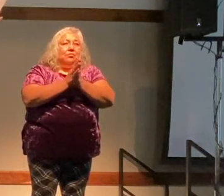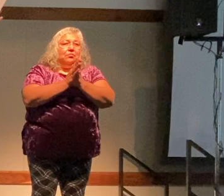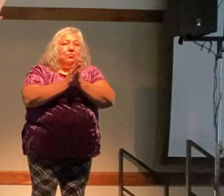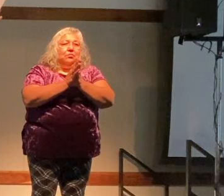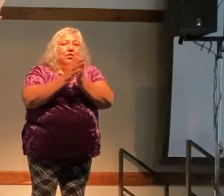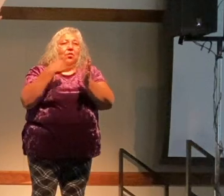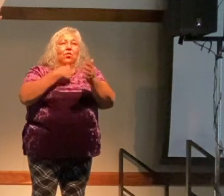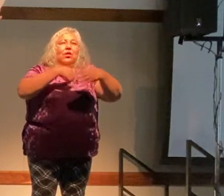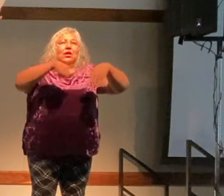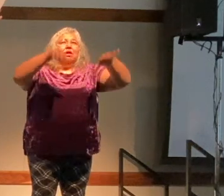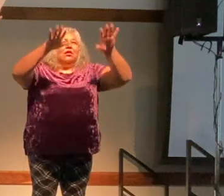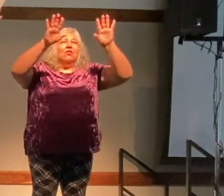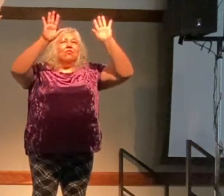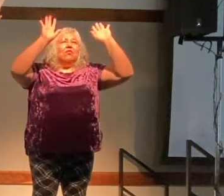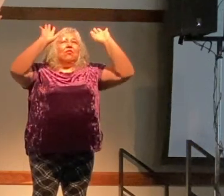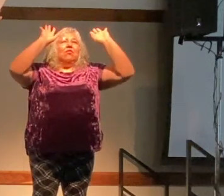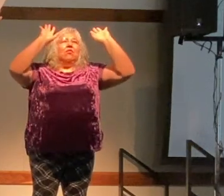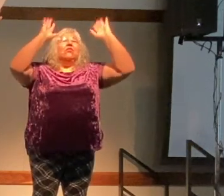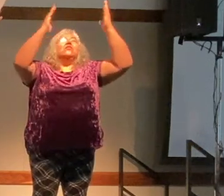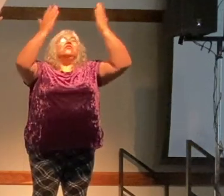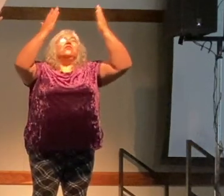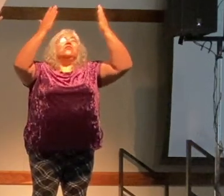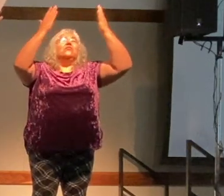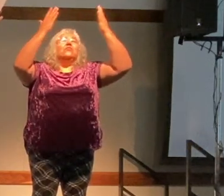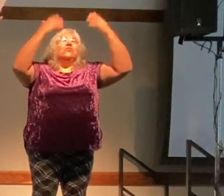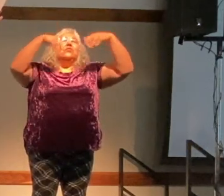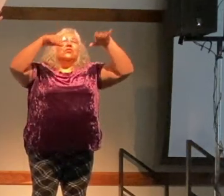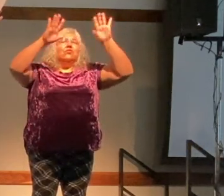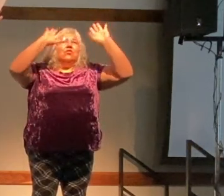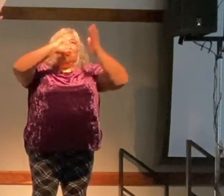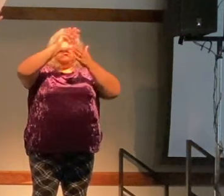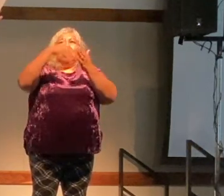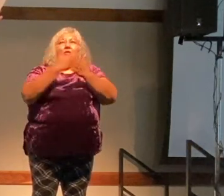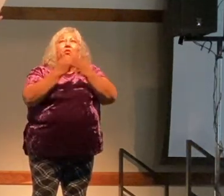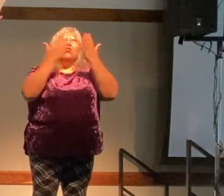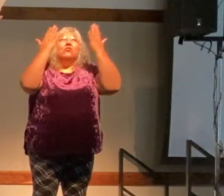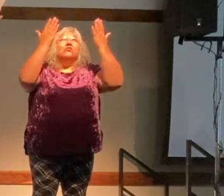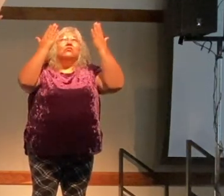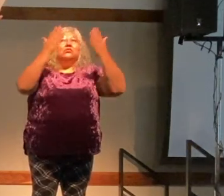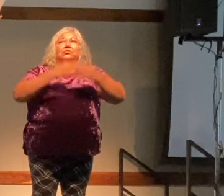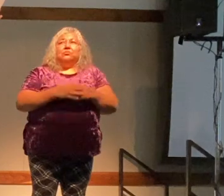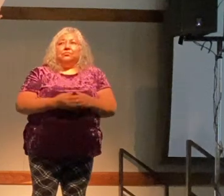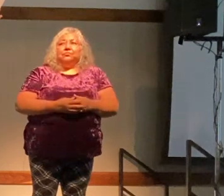We give it all to you. We surrender it all to you.